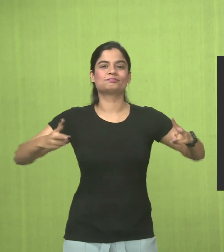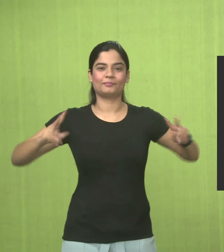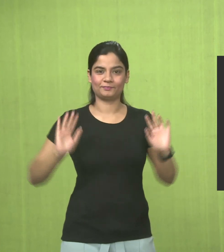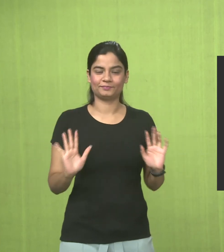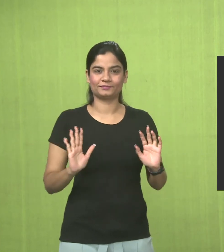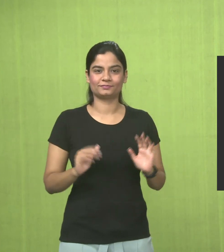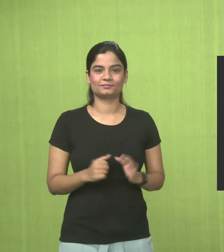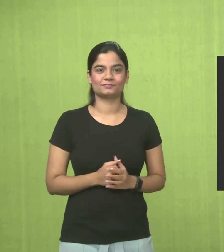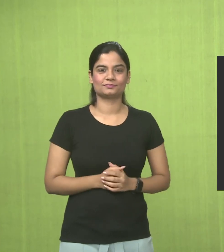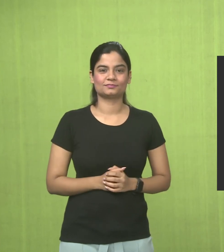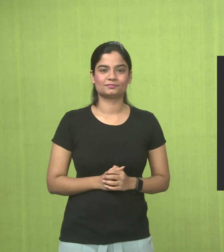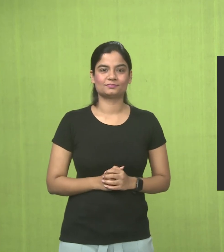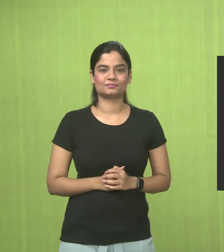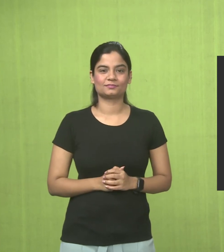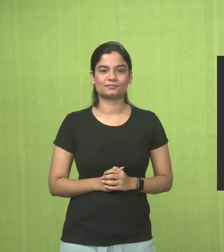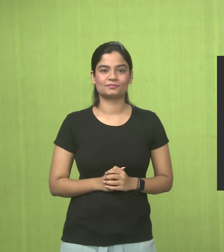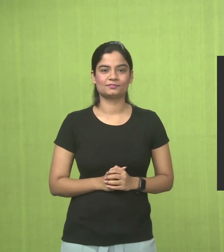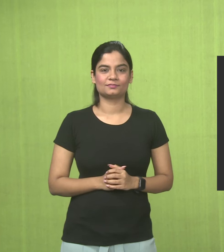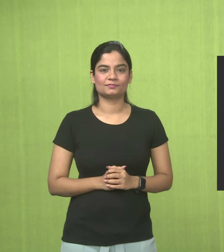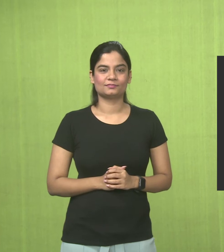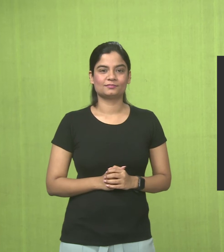house. All these management skills come from resource management.